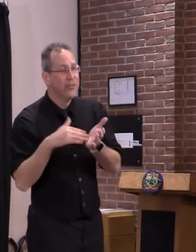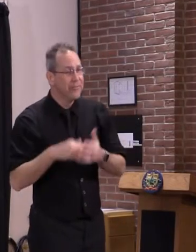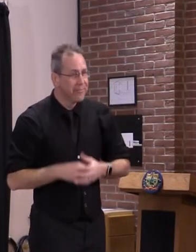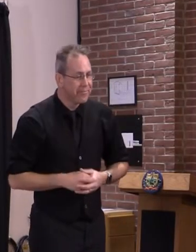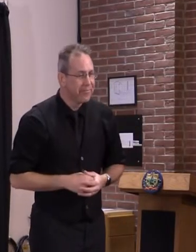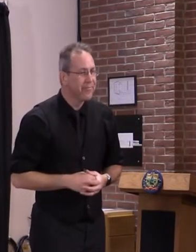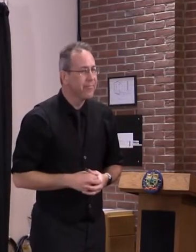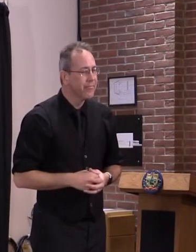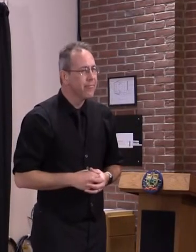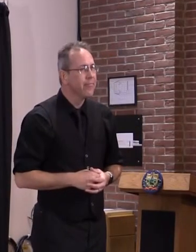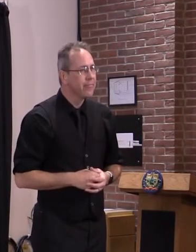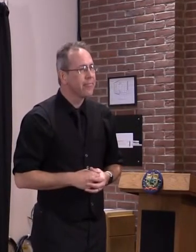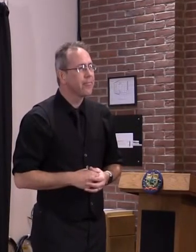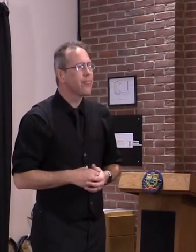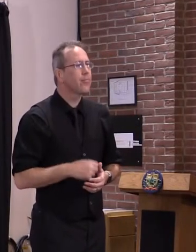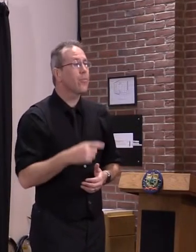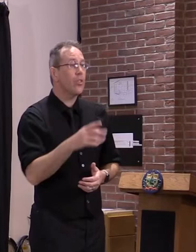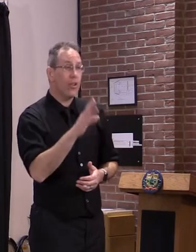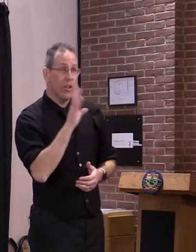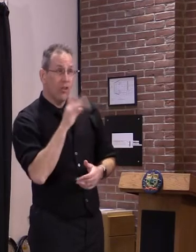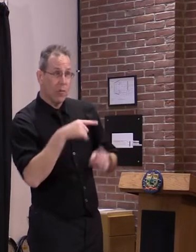You're talking about COVID testing in schools?